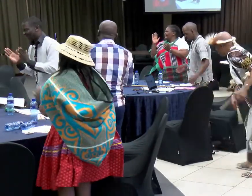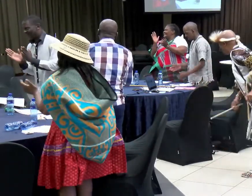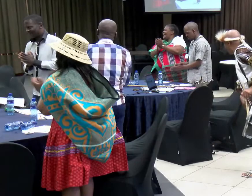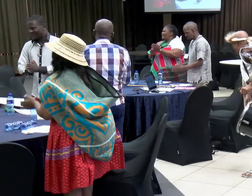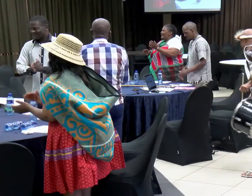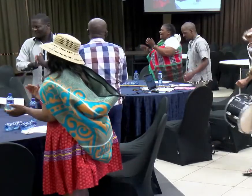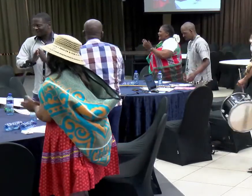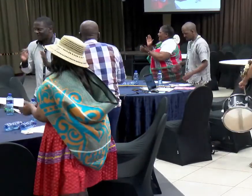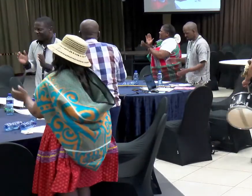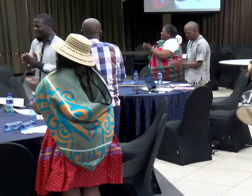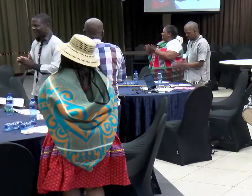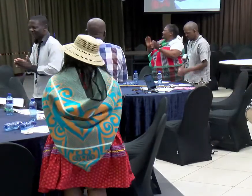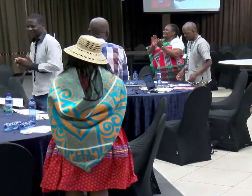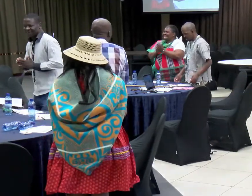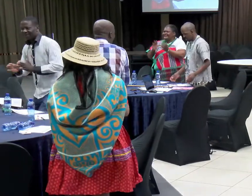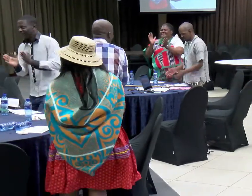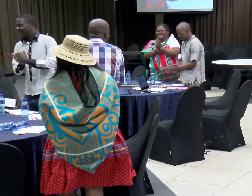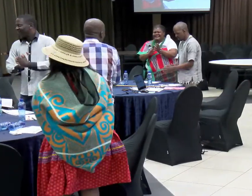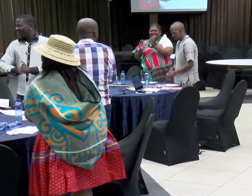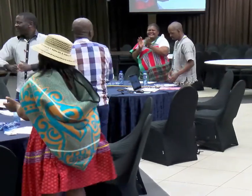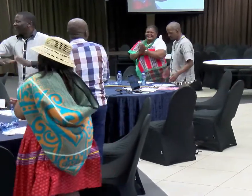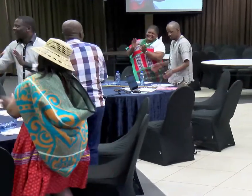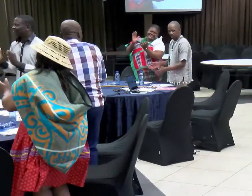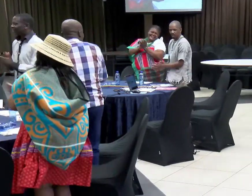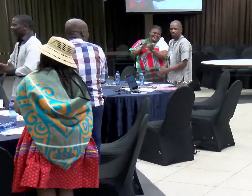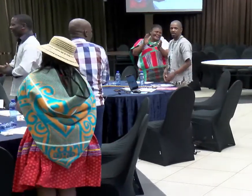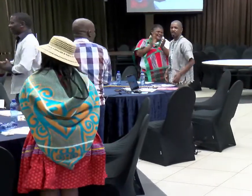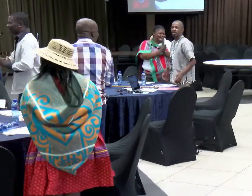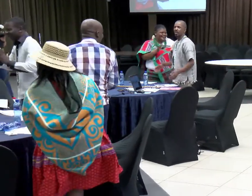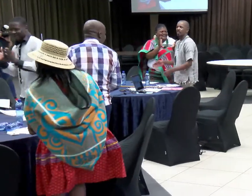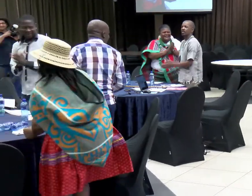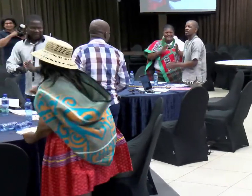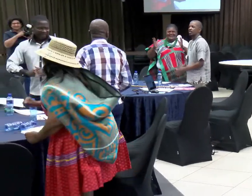Sena Marena Kuboyatko.